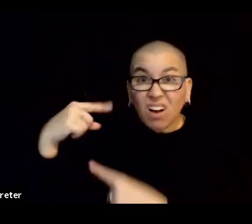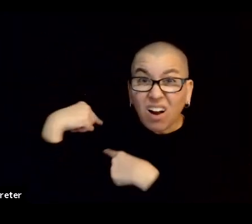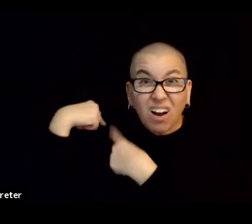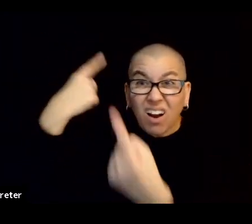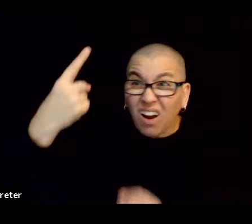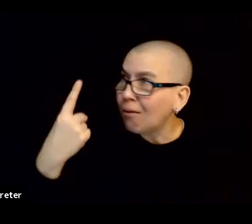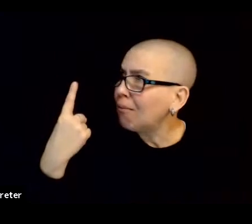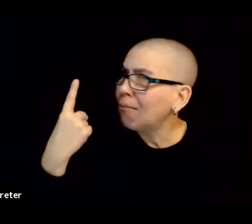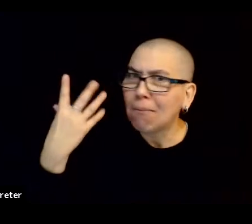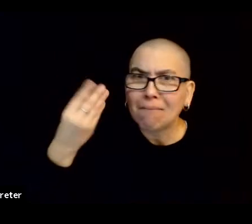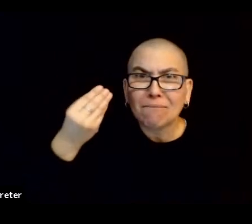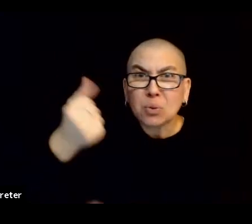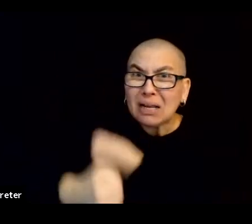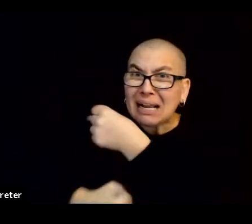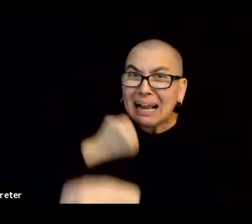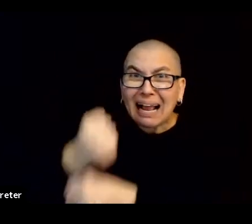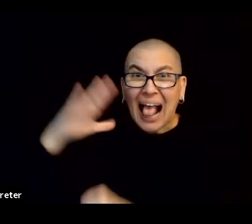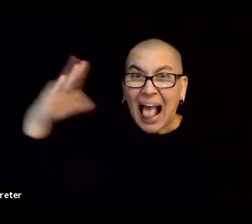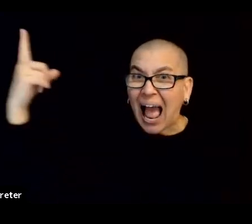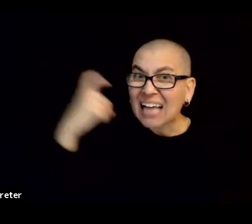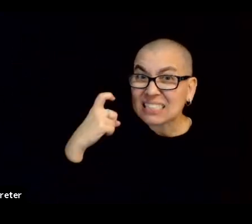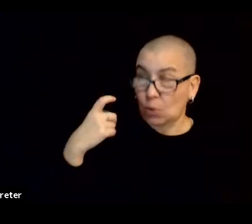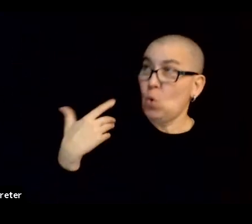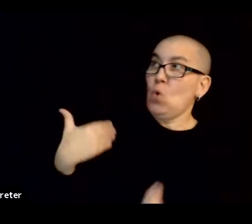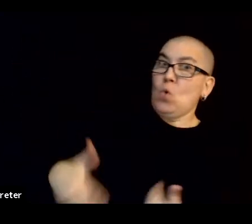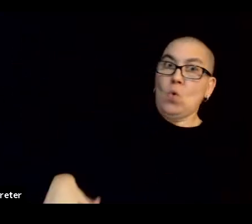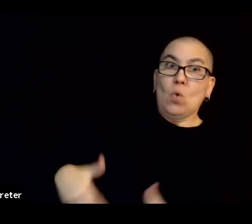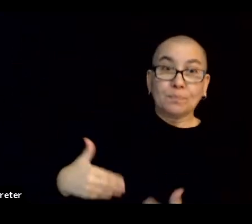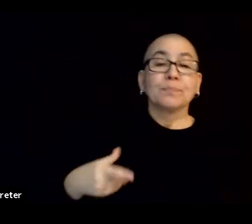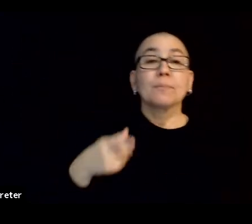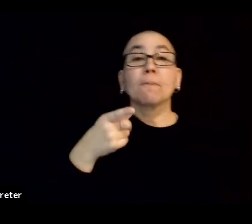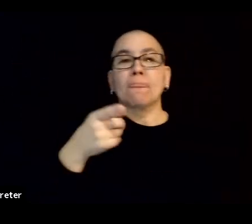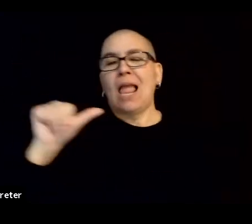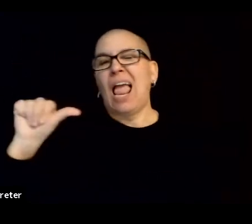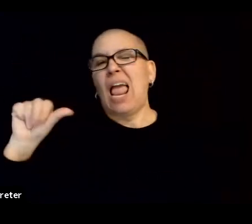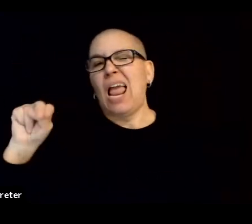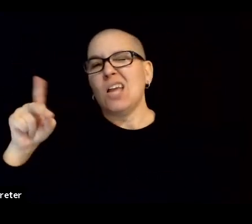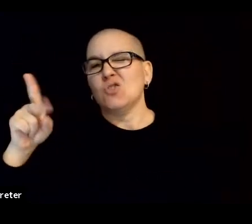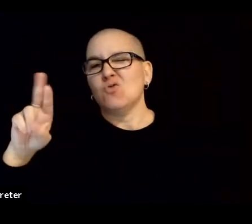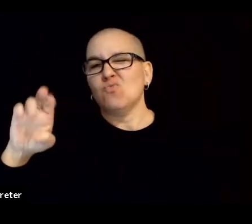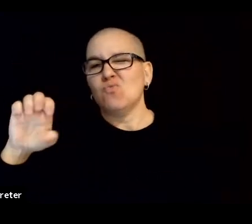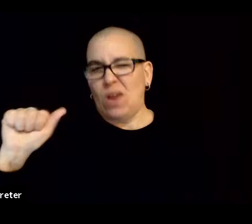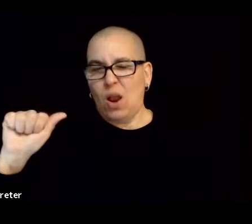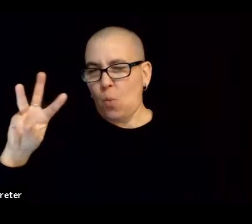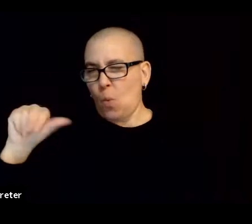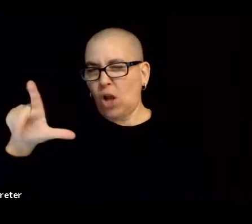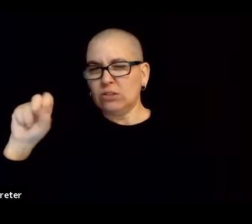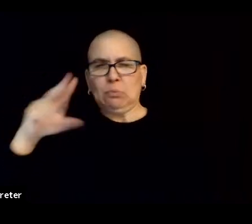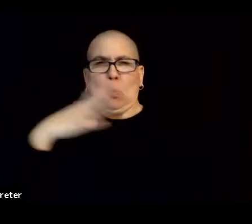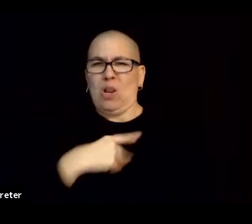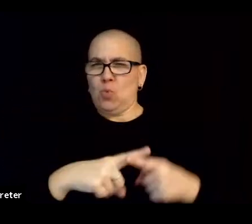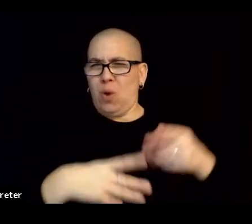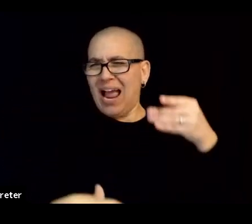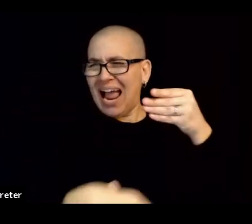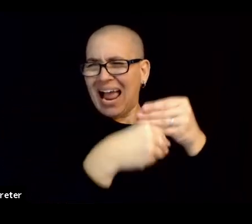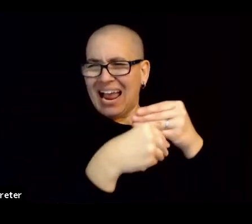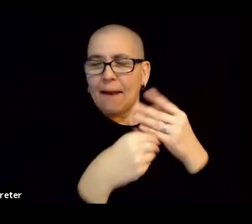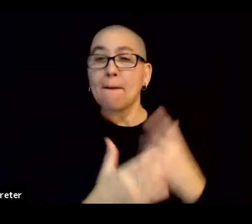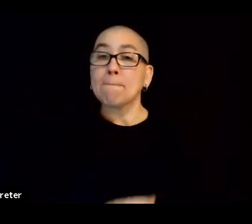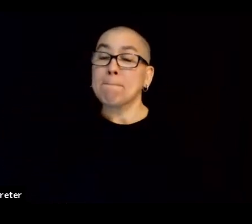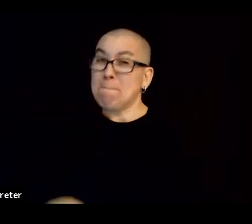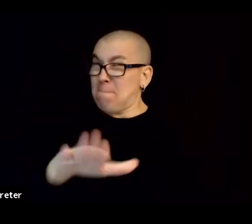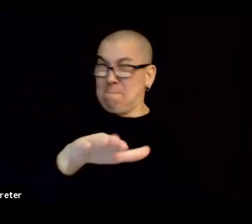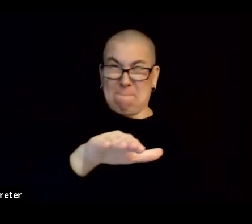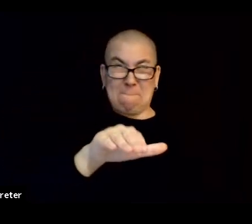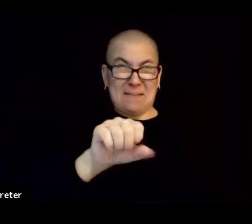build on the governor's comments. I think Minnesota has such a strong track record of public-private partnership, and I think